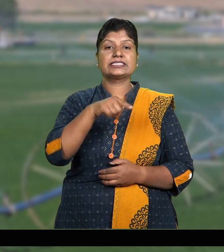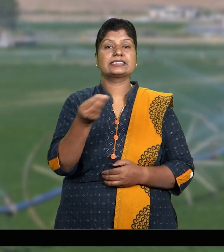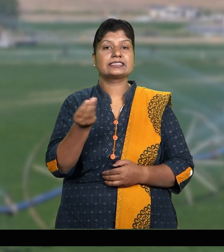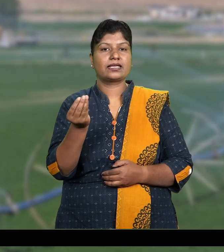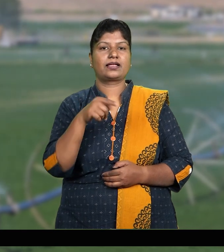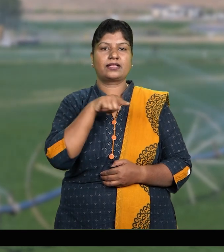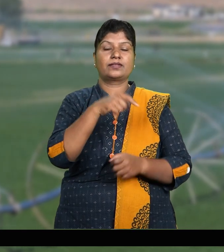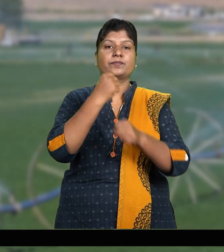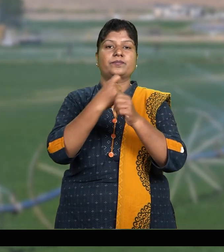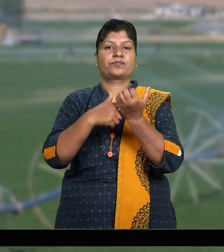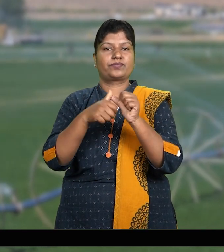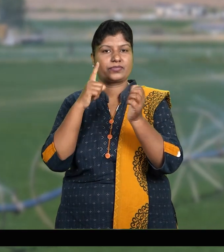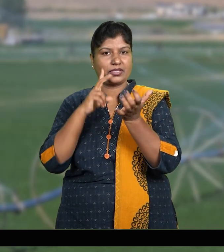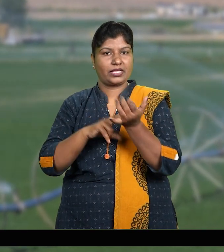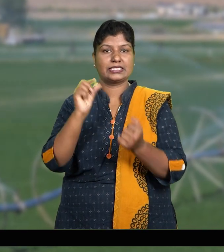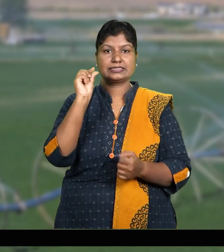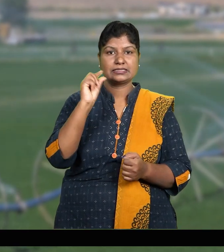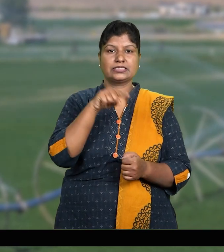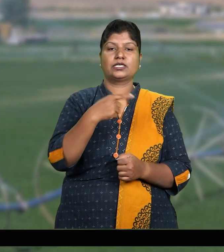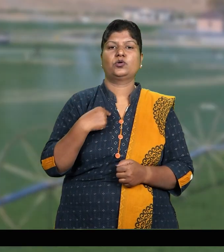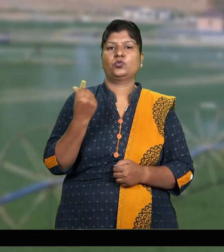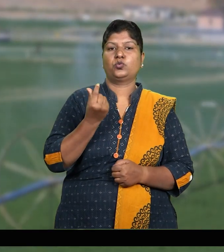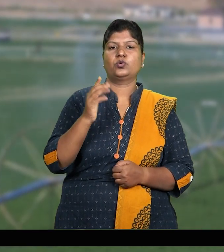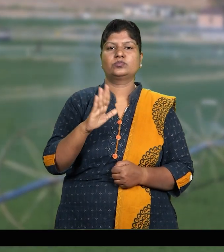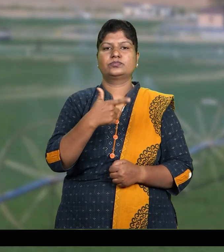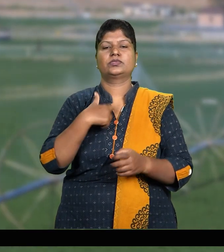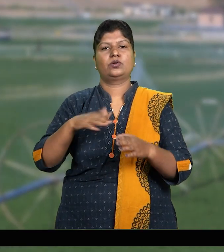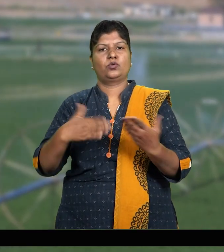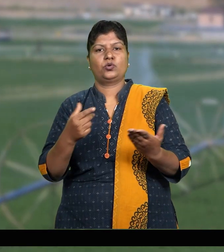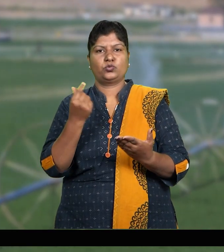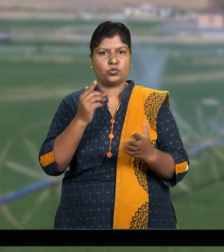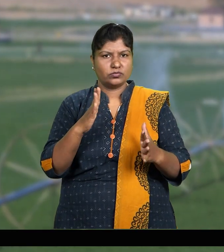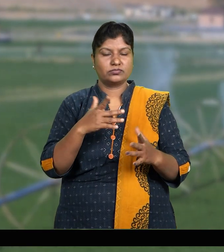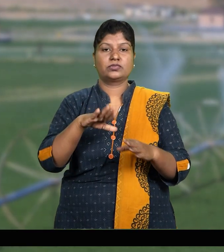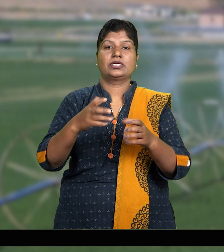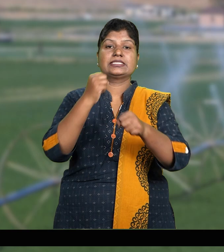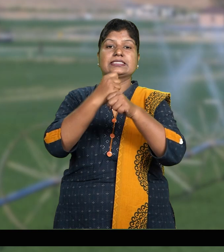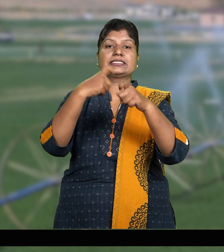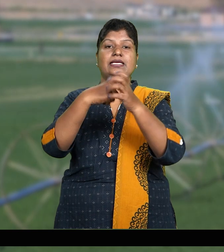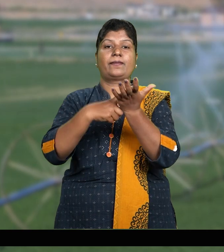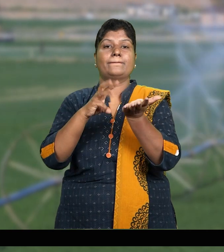Such grains are unfit for use or for germination.